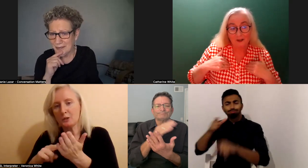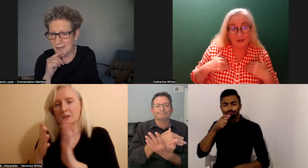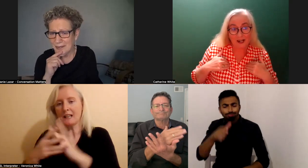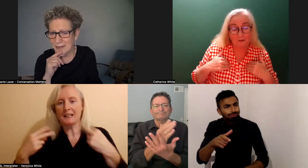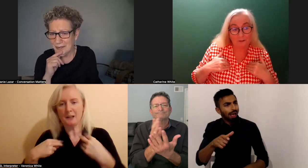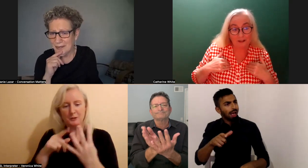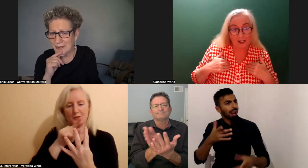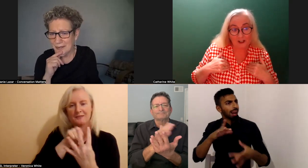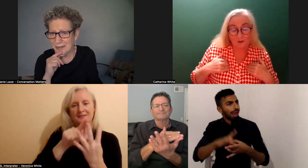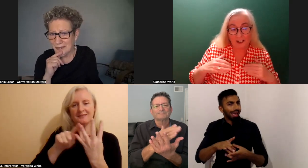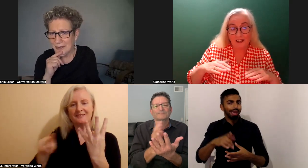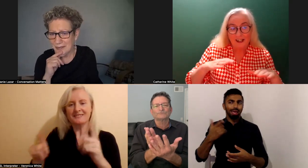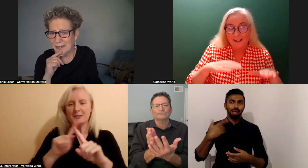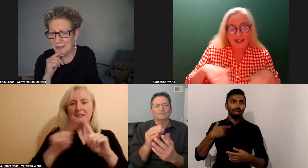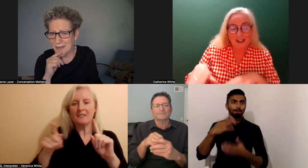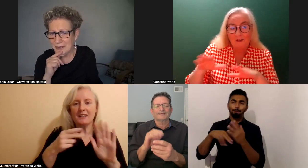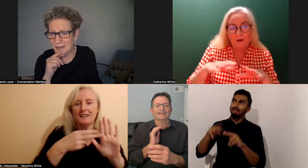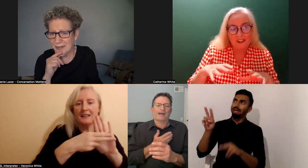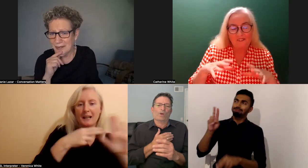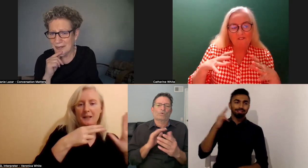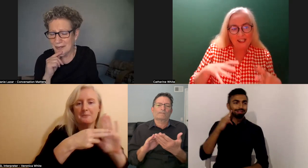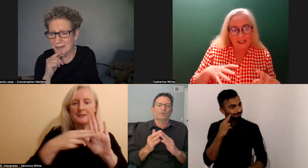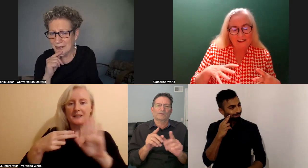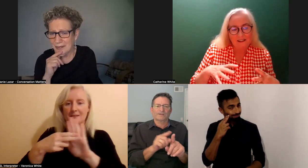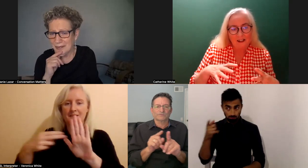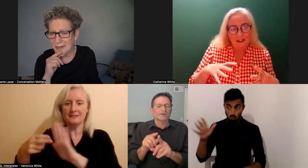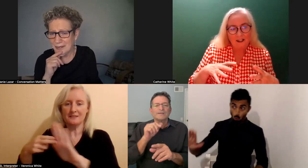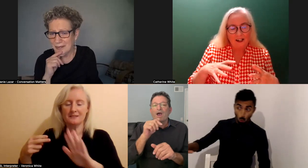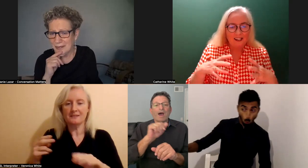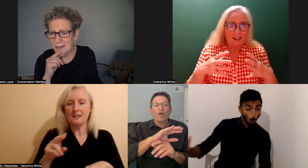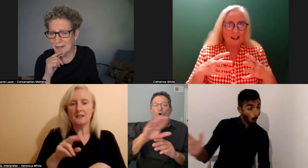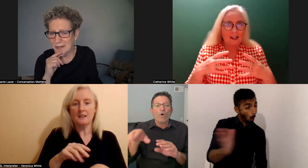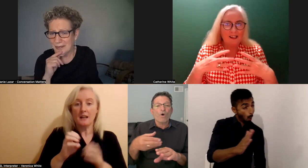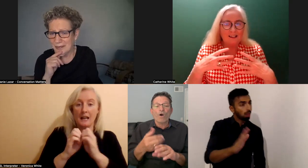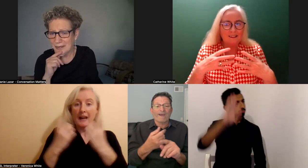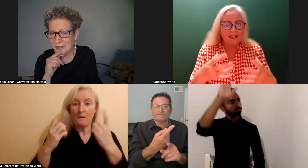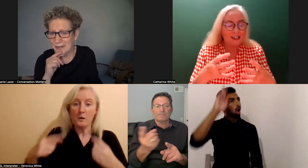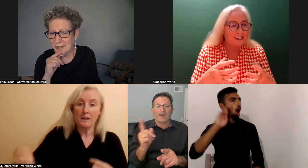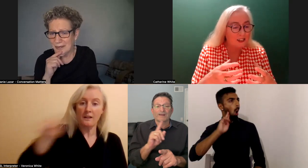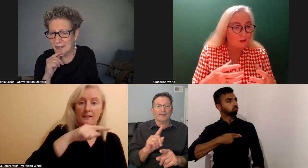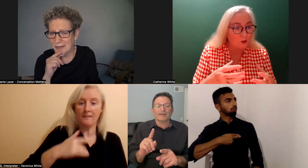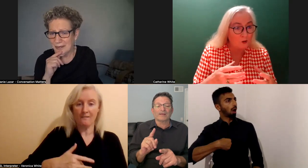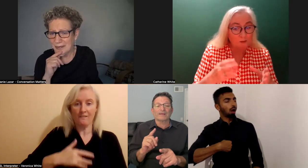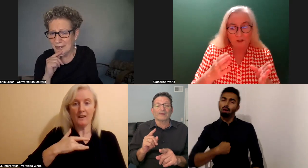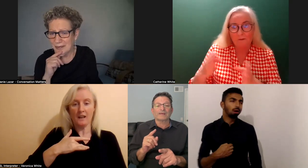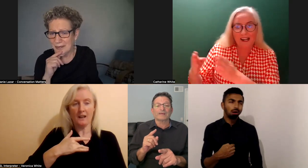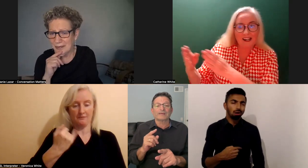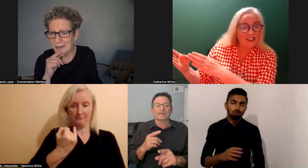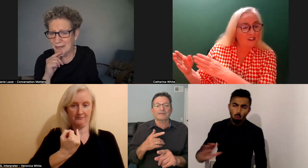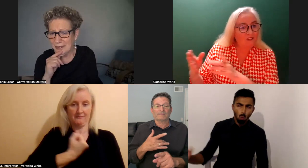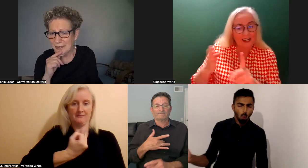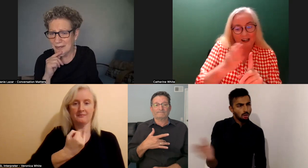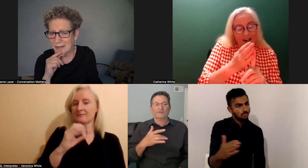exists with our population as well. Not everybody feels that identity with Coda, but they